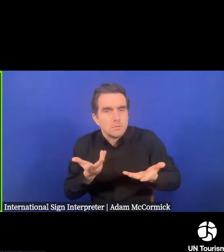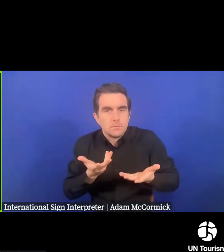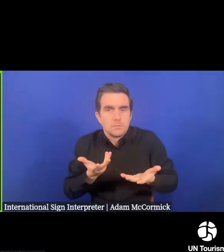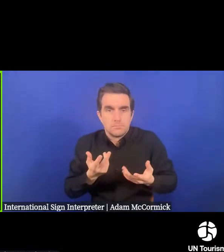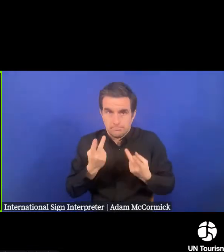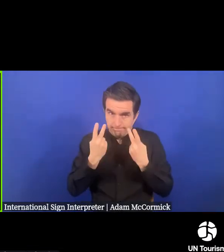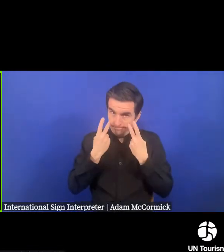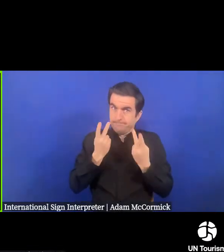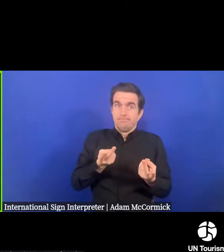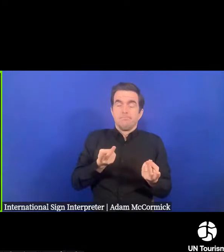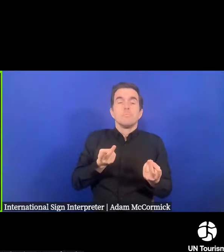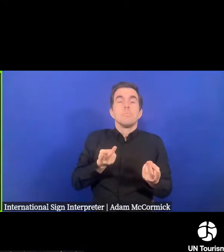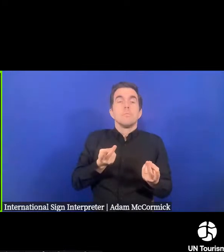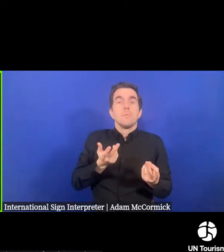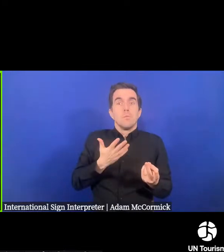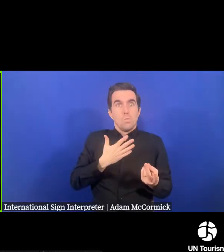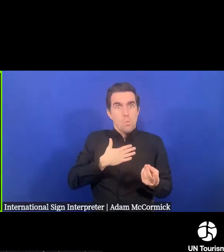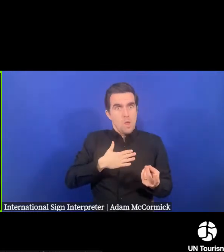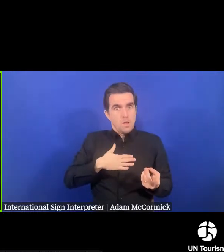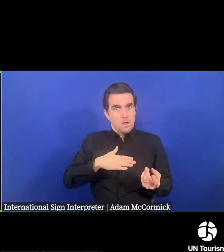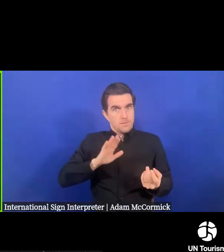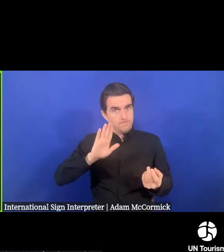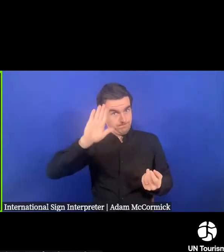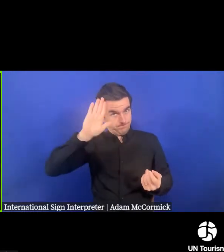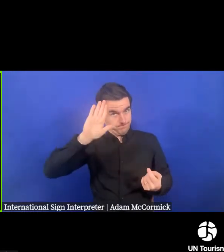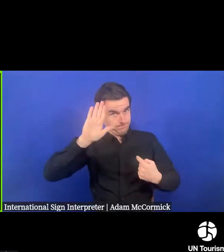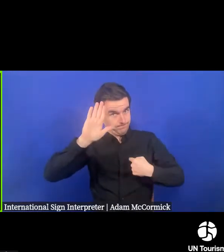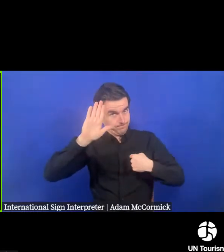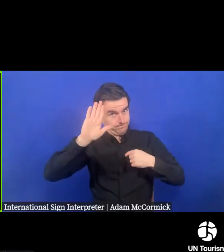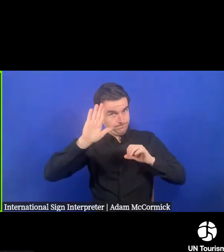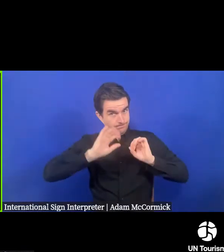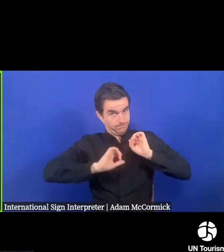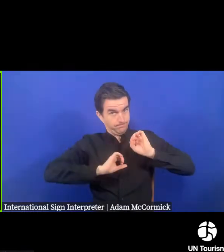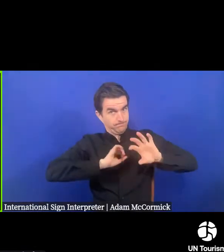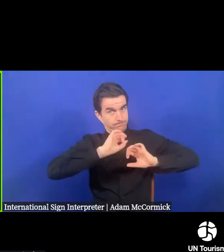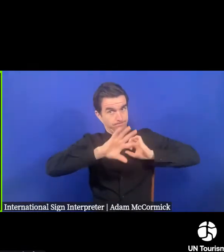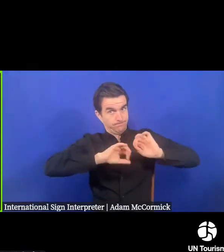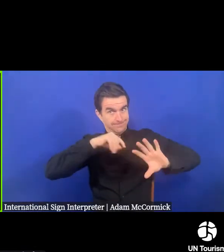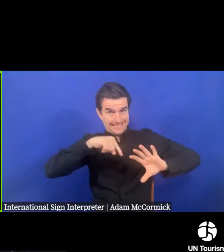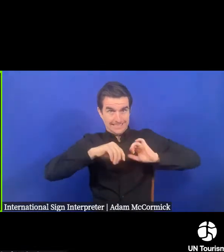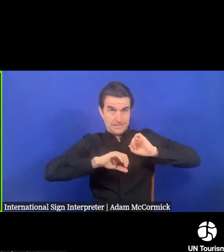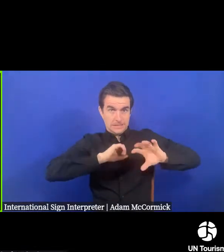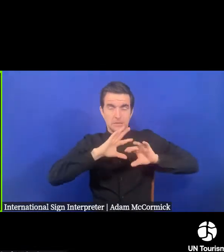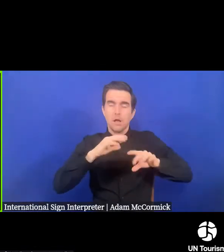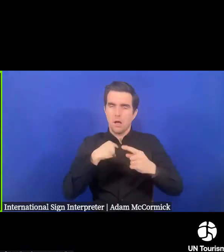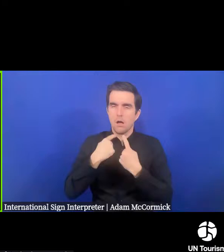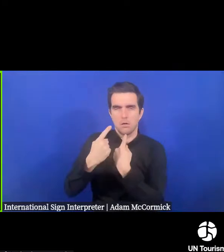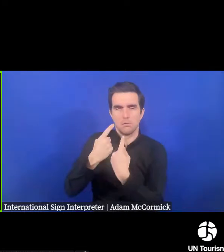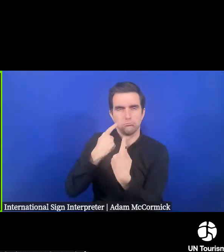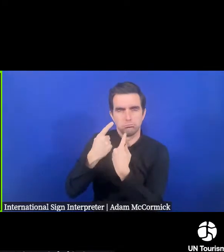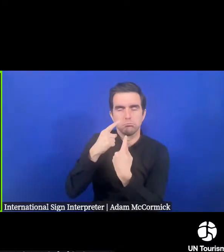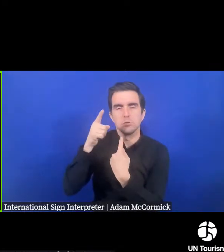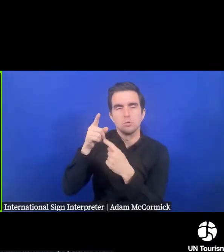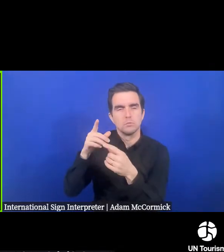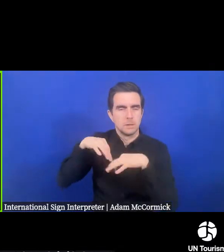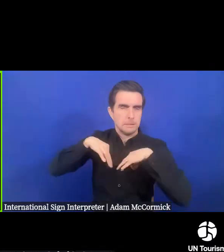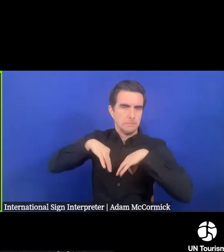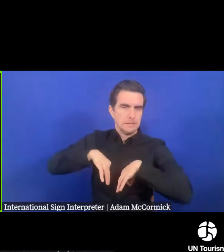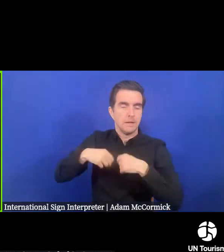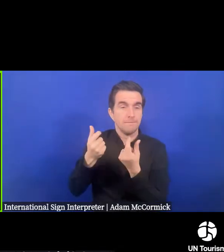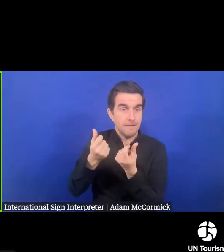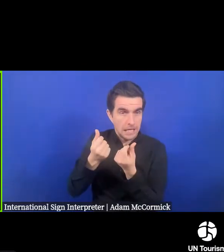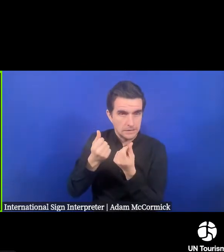the consultants, but when it came back to the document, the zero draft of the document, we were not